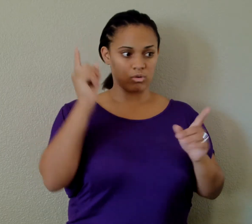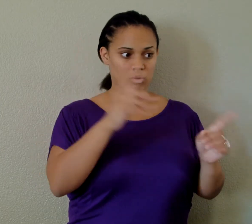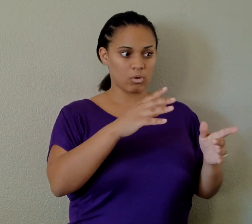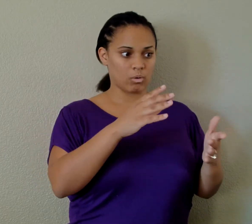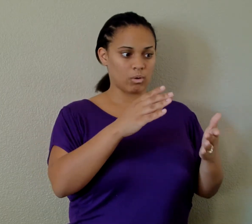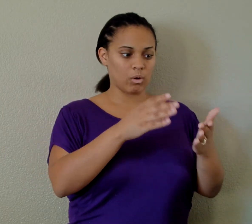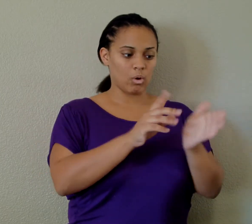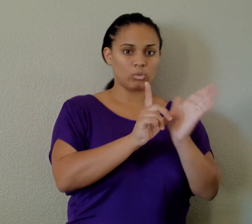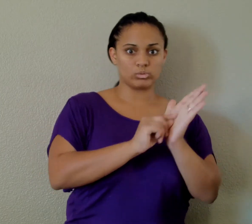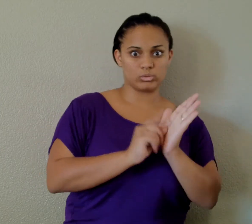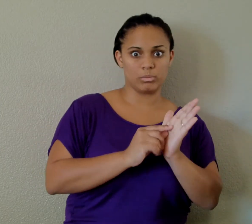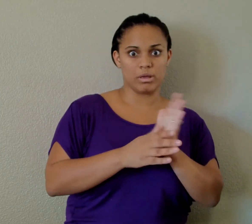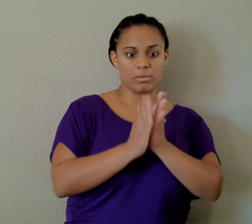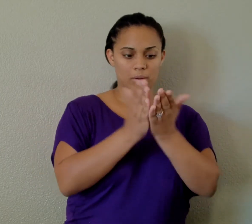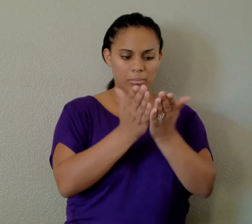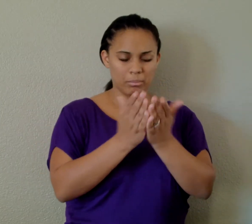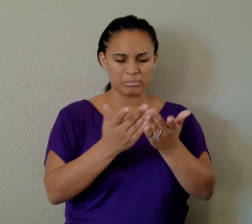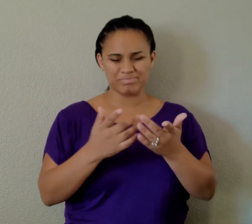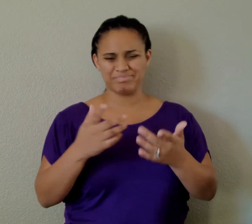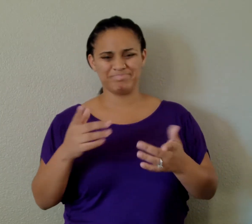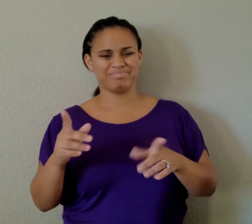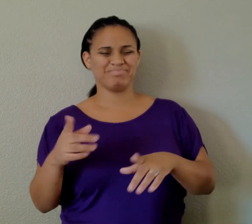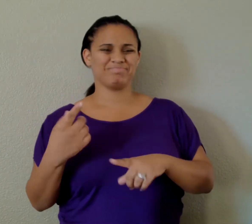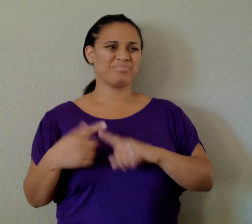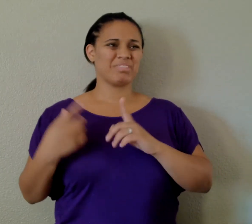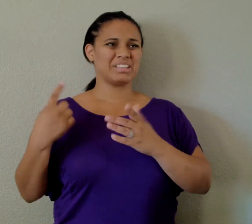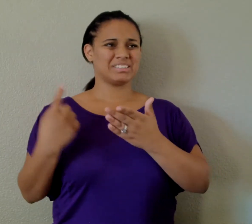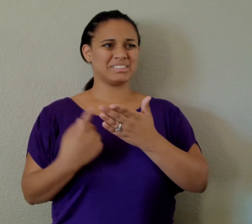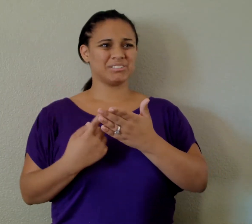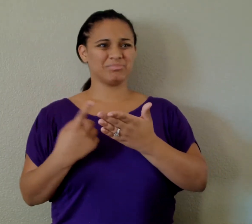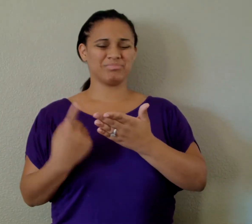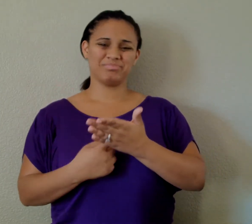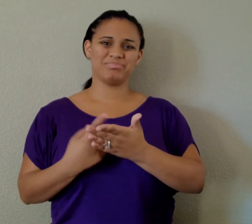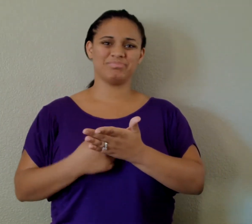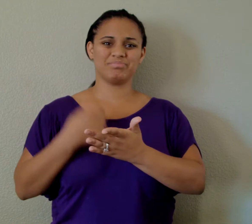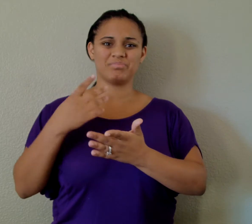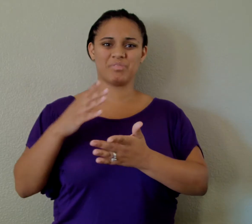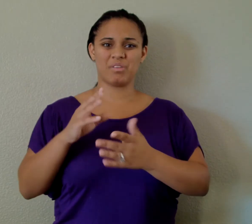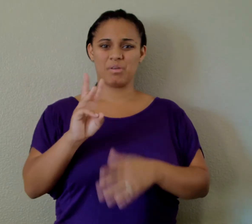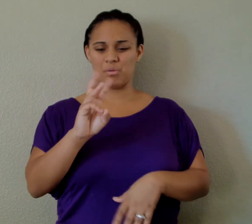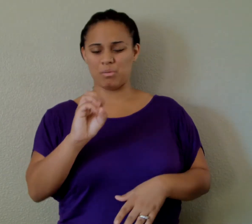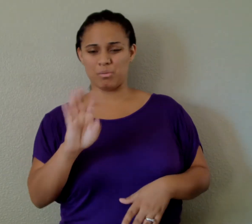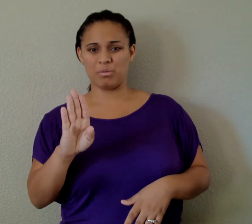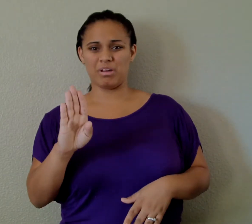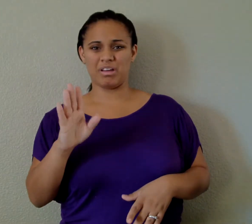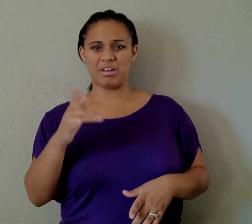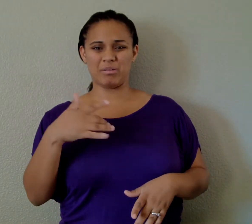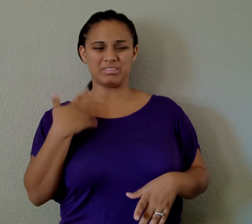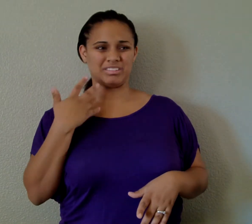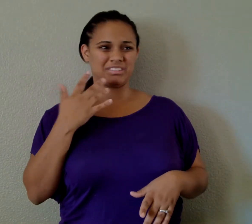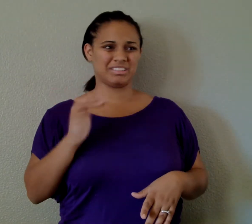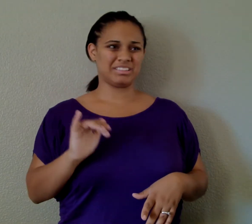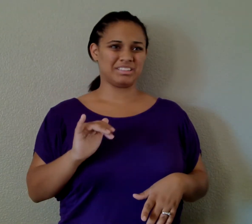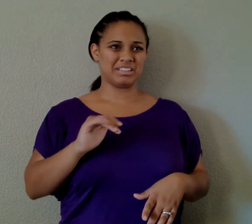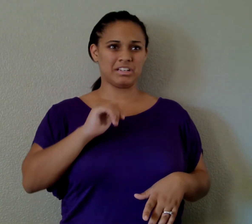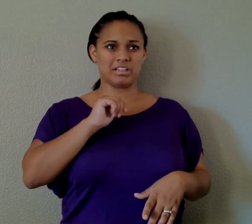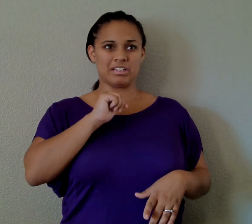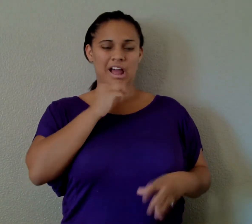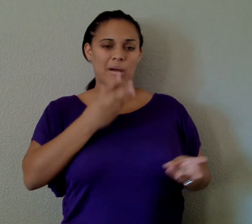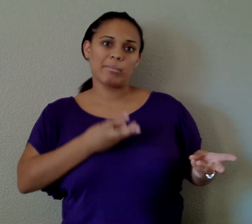web is secondhand, and it tends to be a little watered down, and students really need to be more exposed to first-hand information and